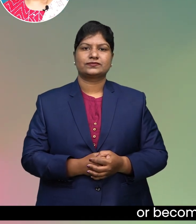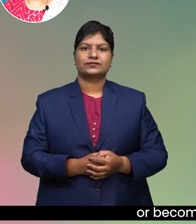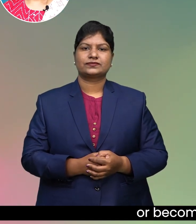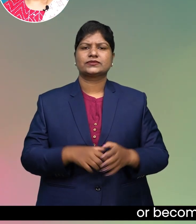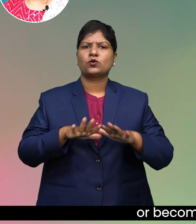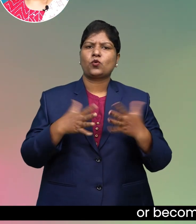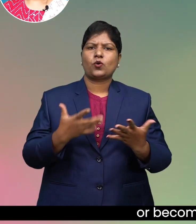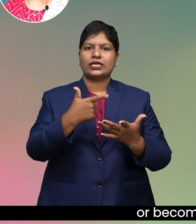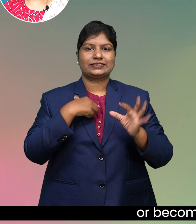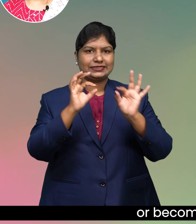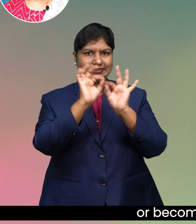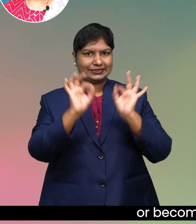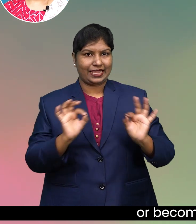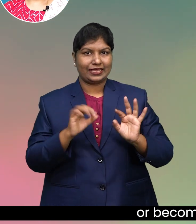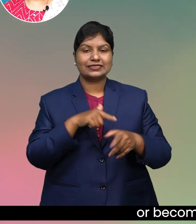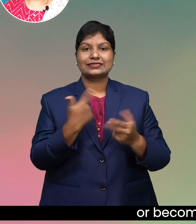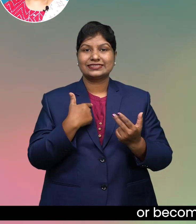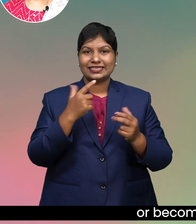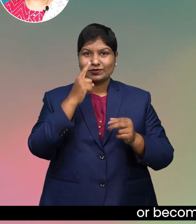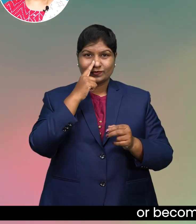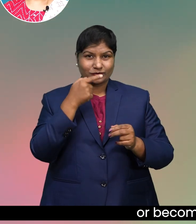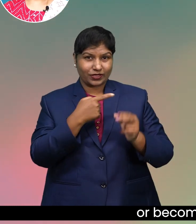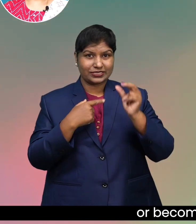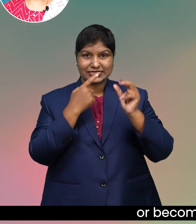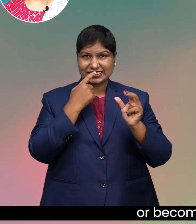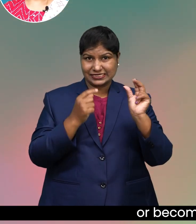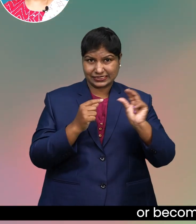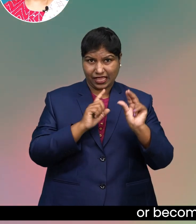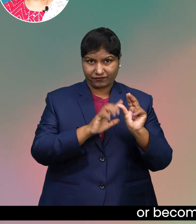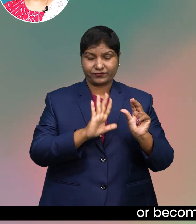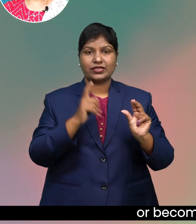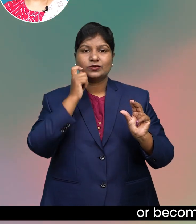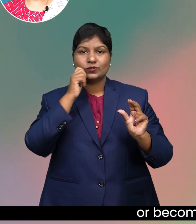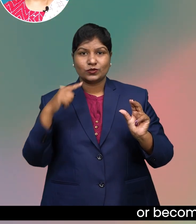or become ready for fertilization